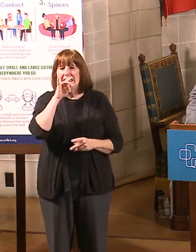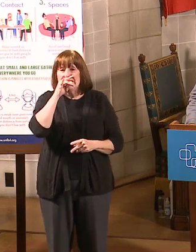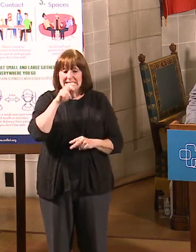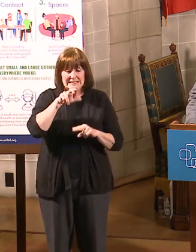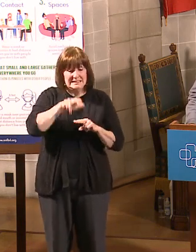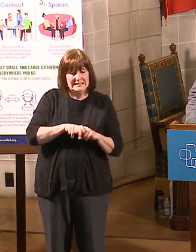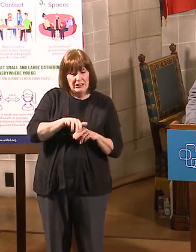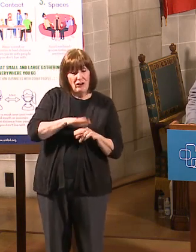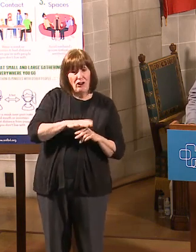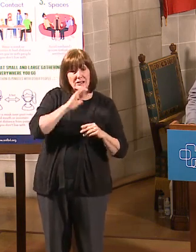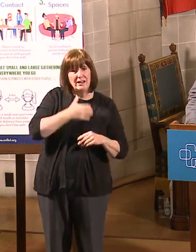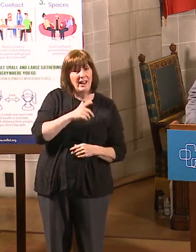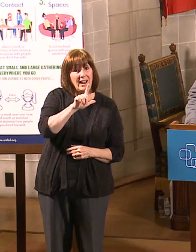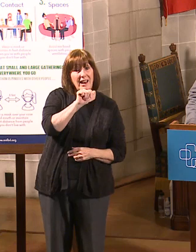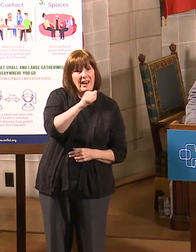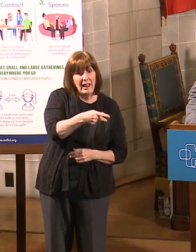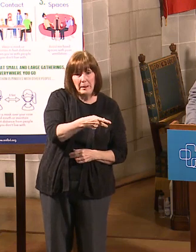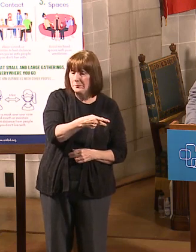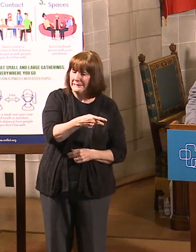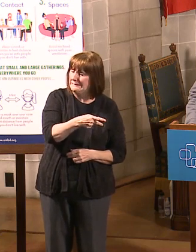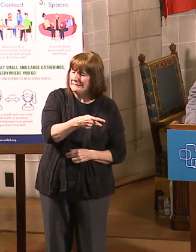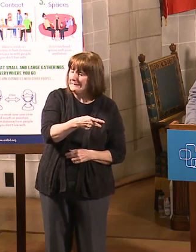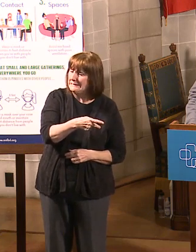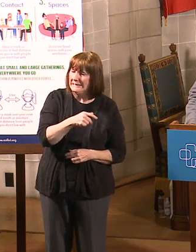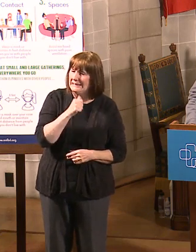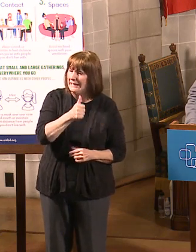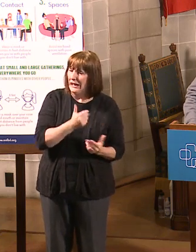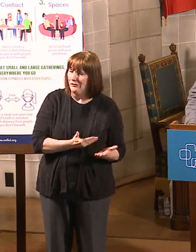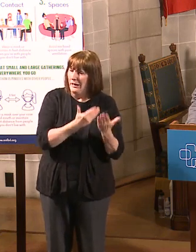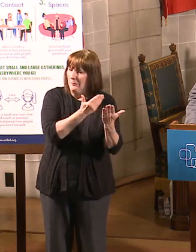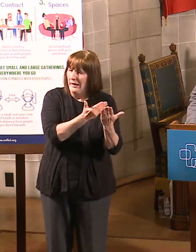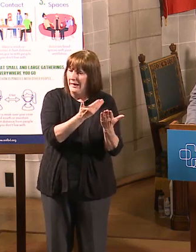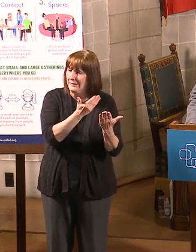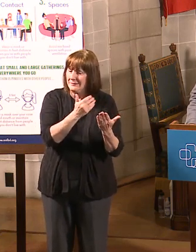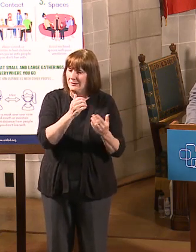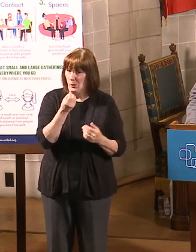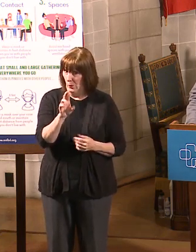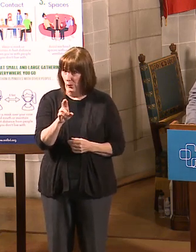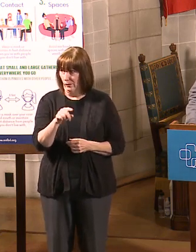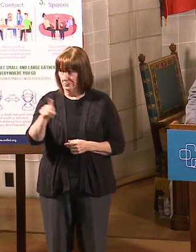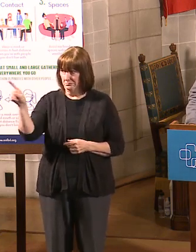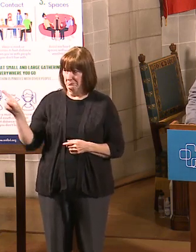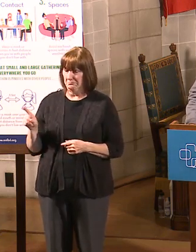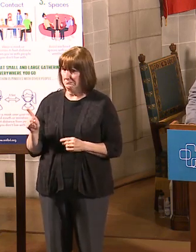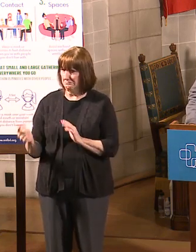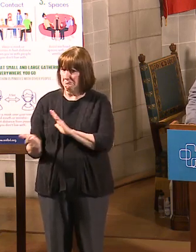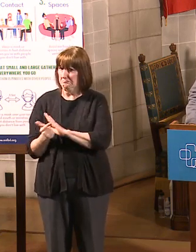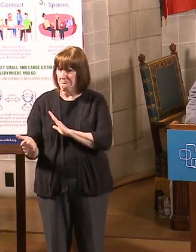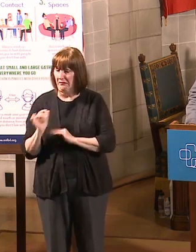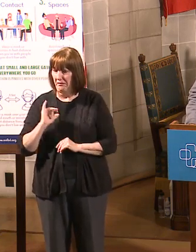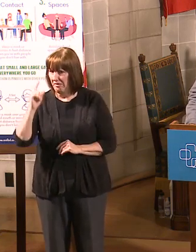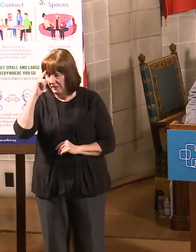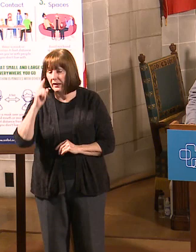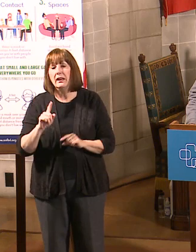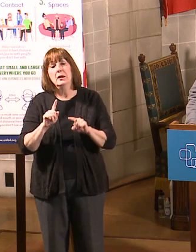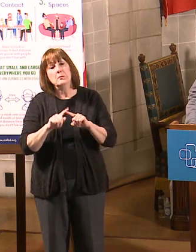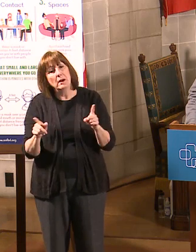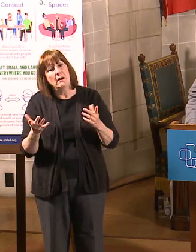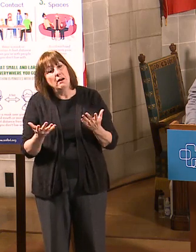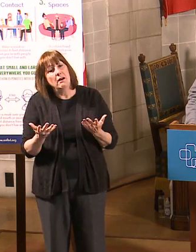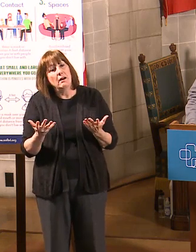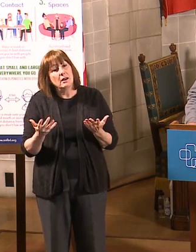Santa's lap is not going to be recommended and or even offered, as far as I'm concerned. So these are things